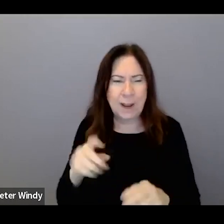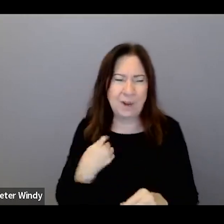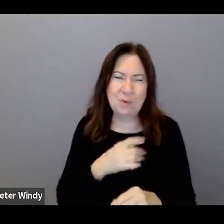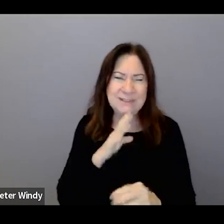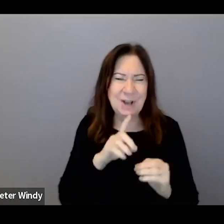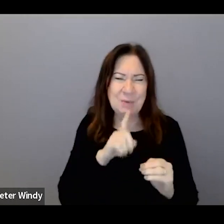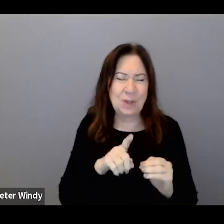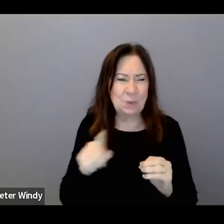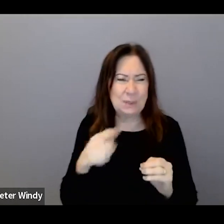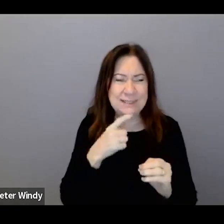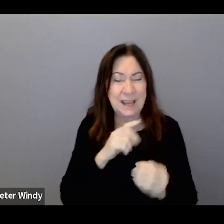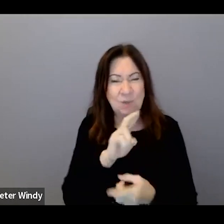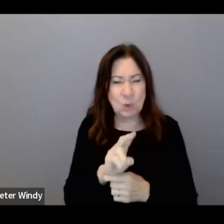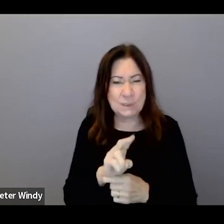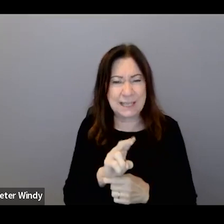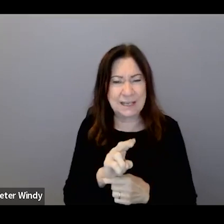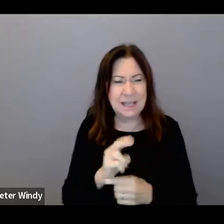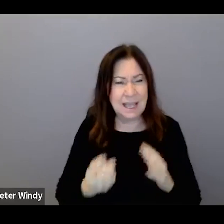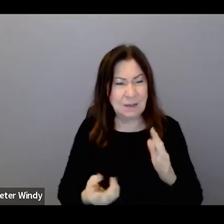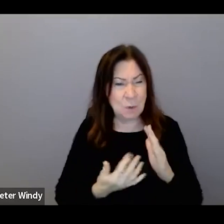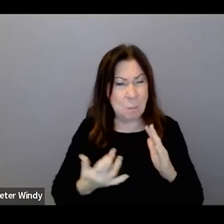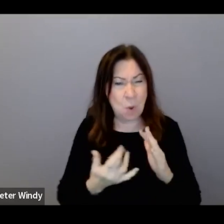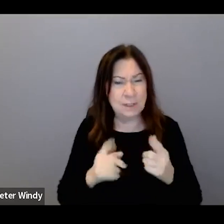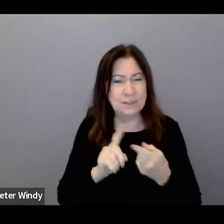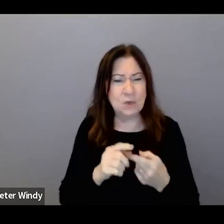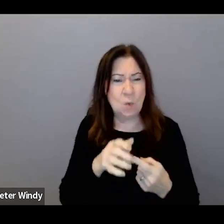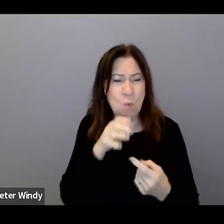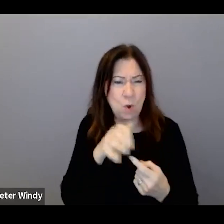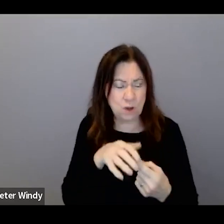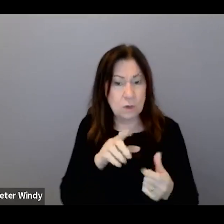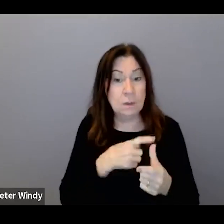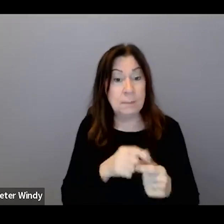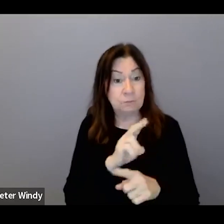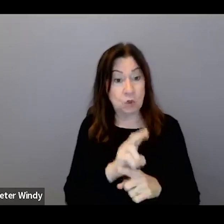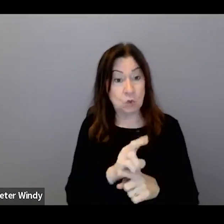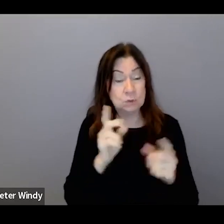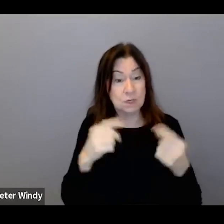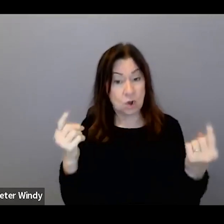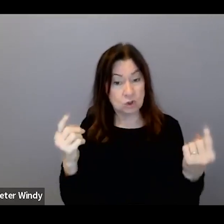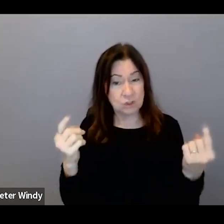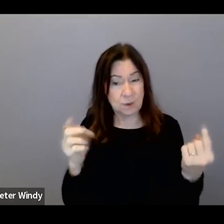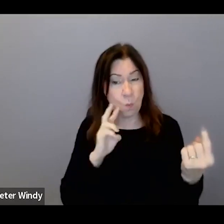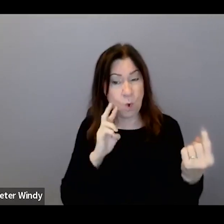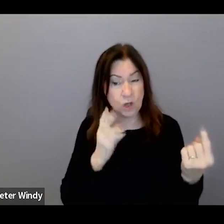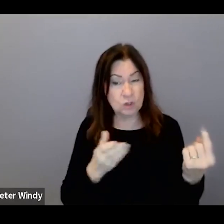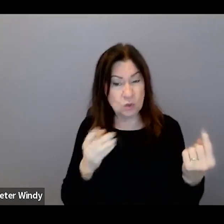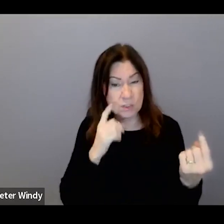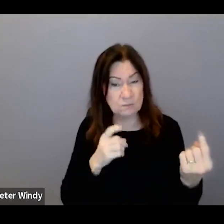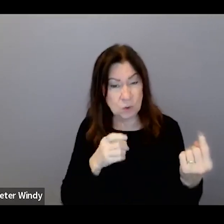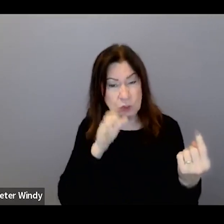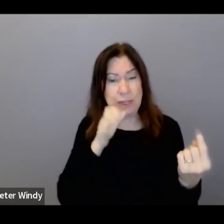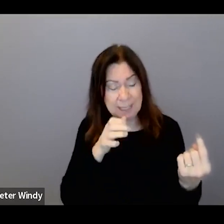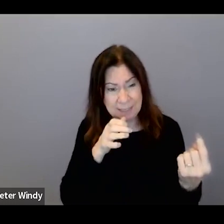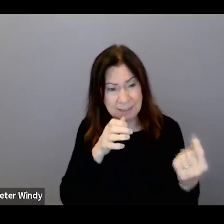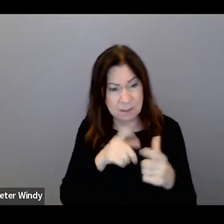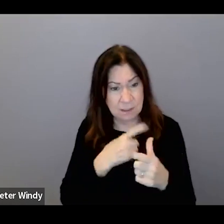mean, you're saying if you're boiling it to then consume it. So if you're using an alternate water source for consumption, then